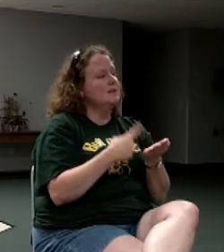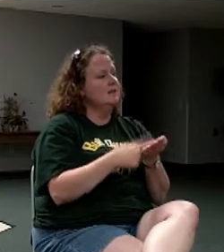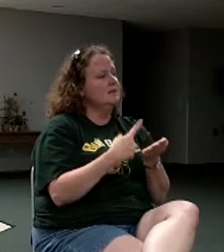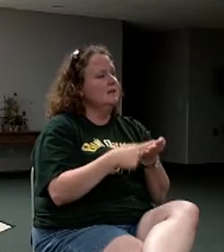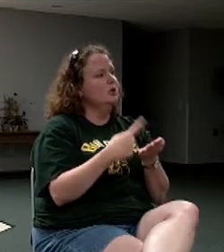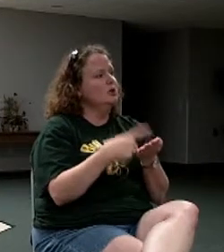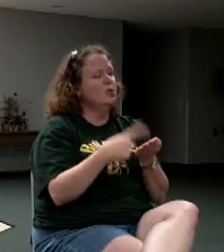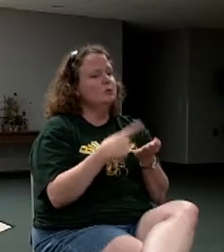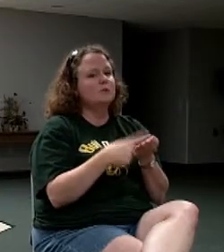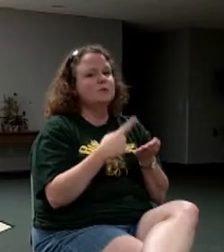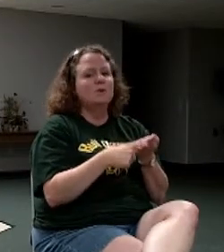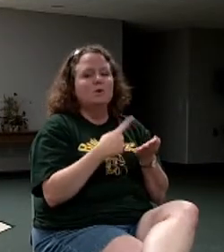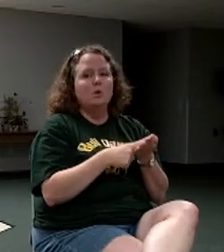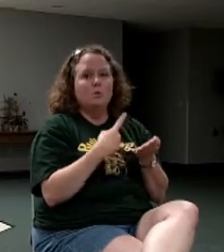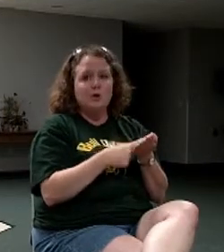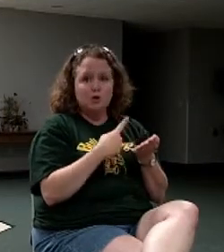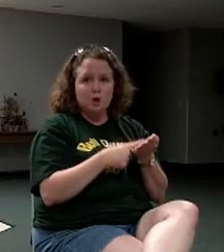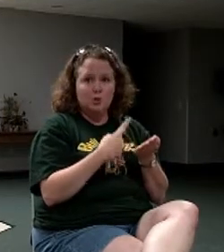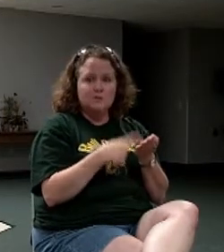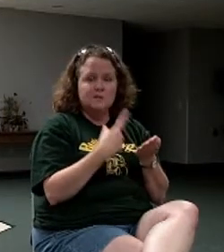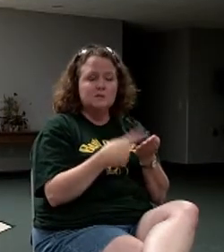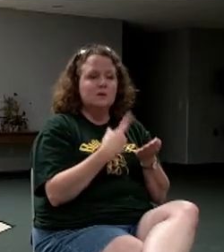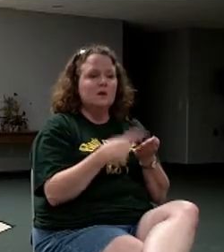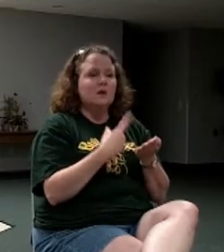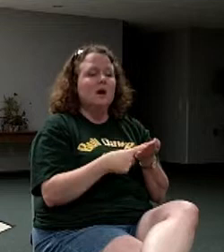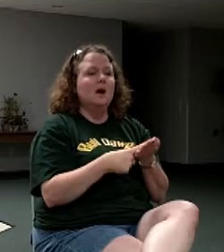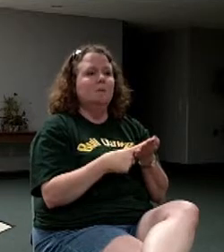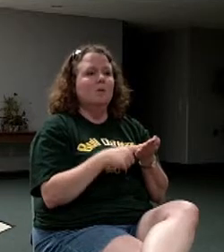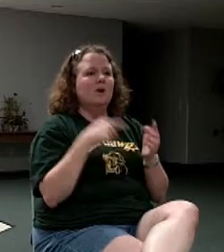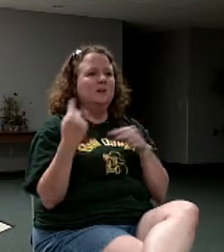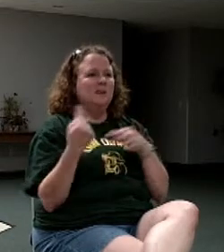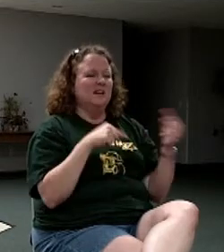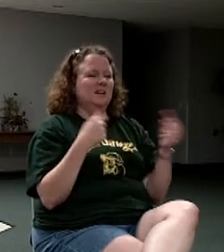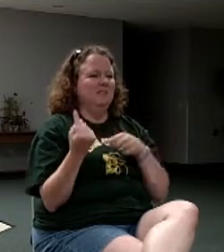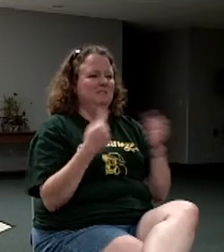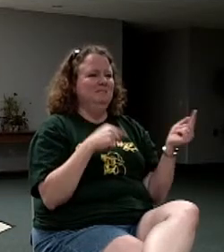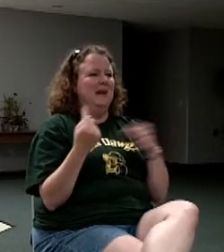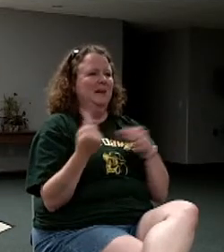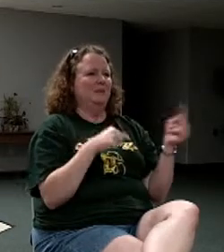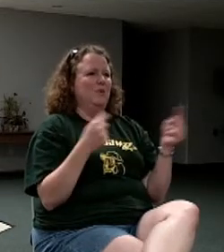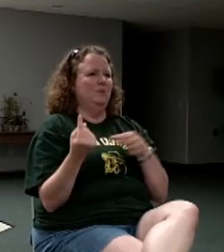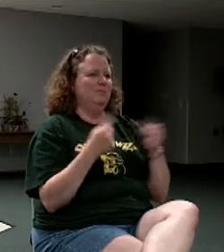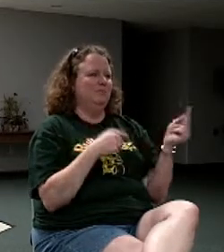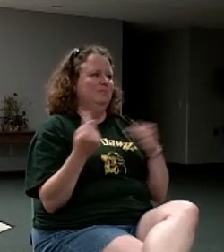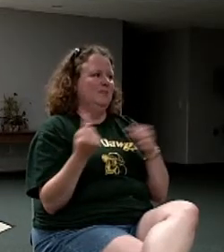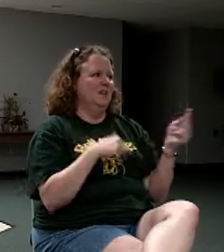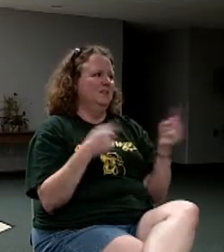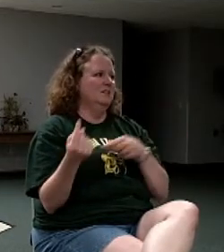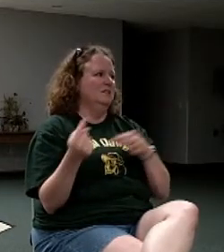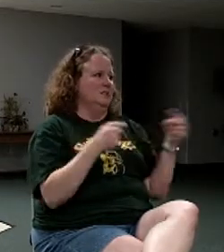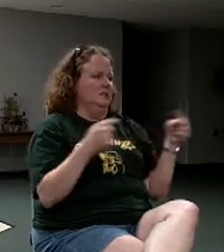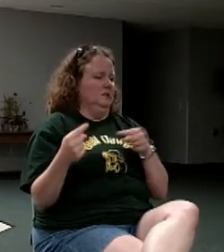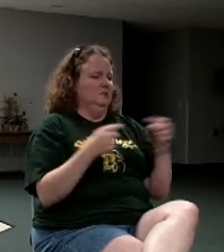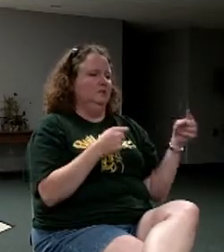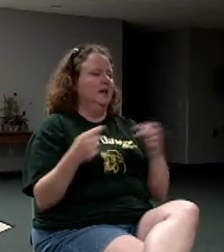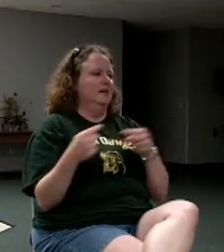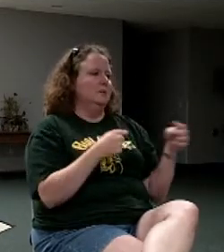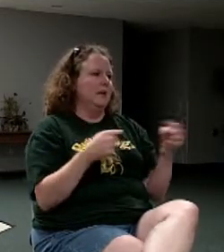discussed, legal terms or written terms, or it could be kind of a back and forth, kind of a fight back and